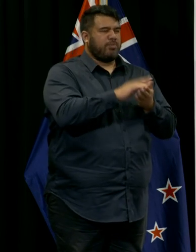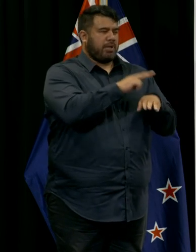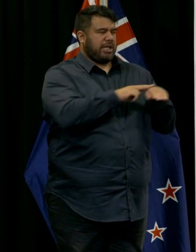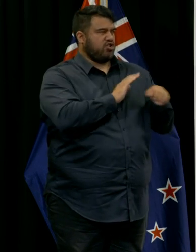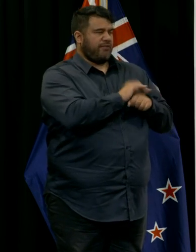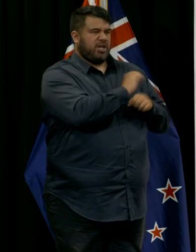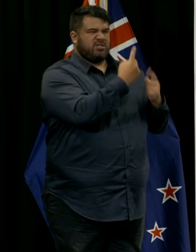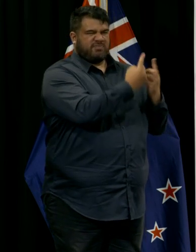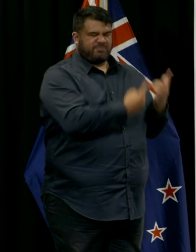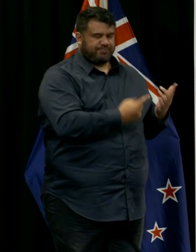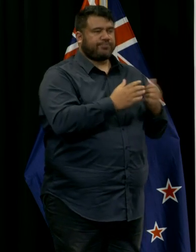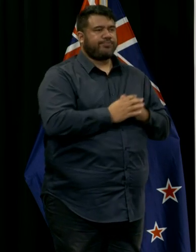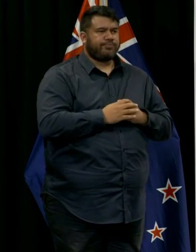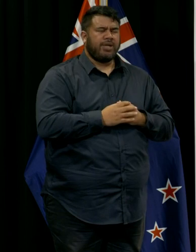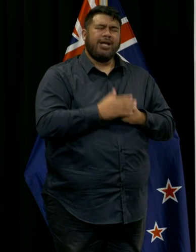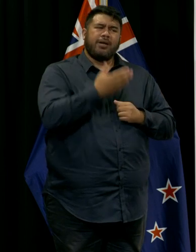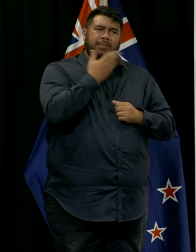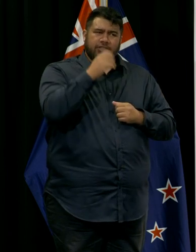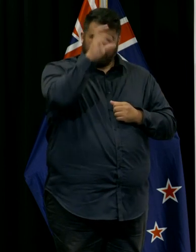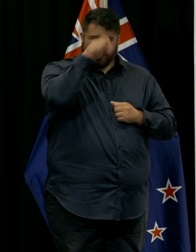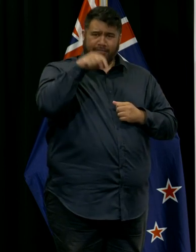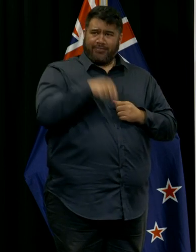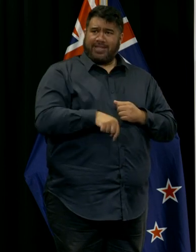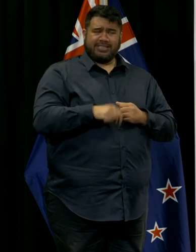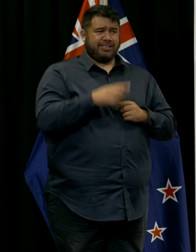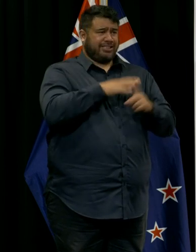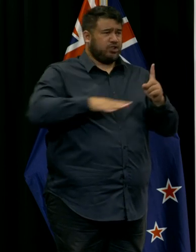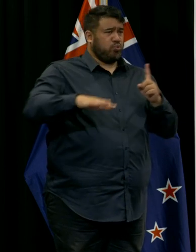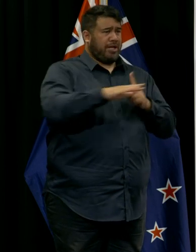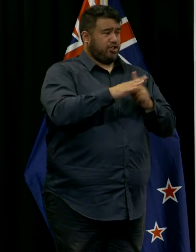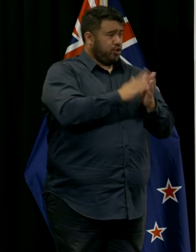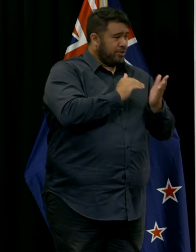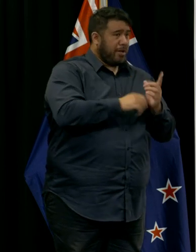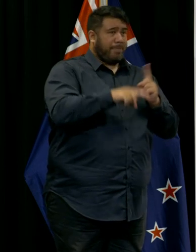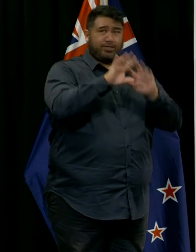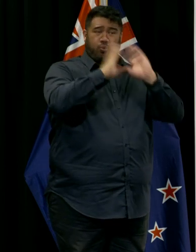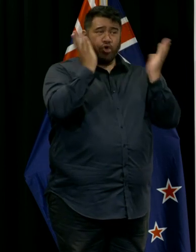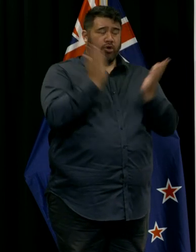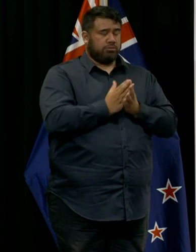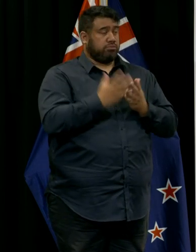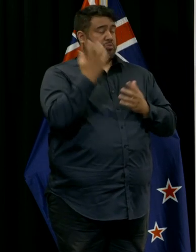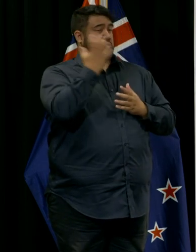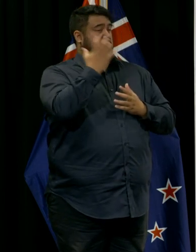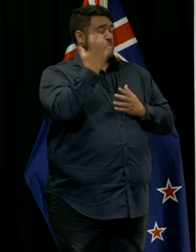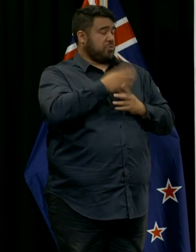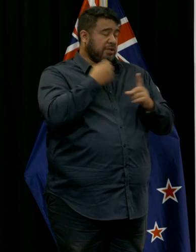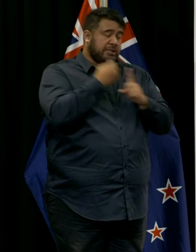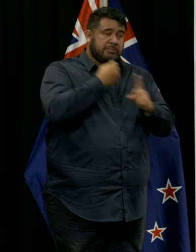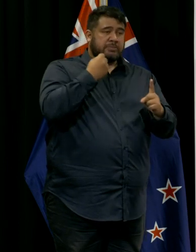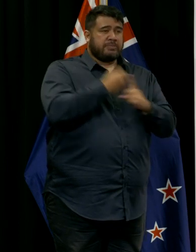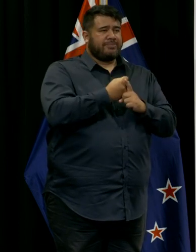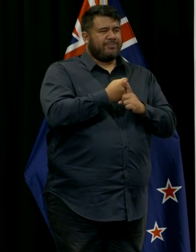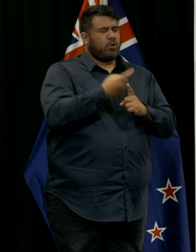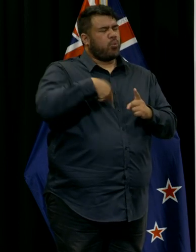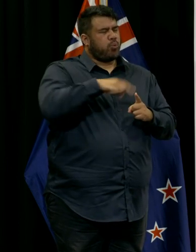reiterate some key messages. These are unprecedented times for both this country and indeed people around the globe. We are all in this